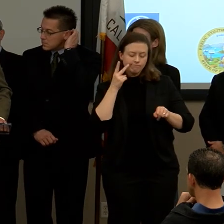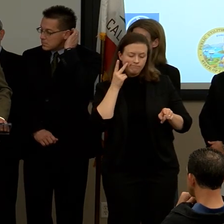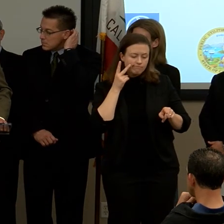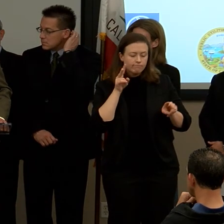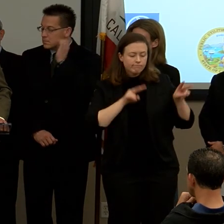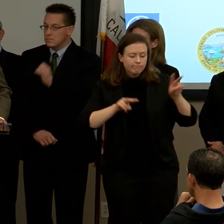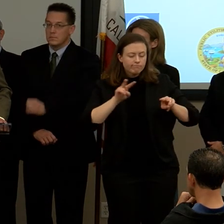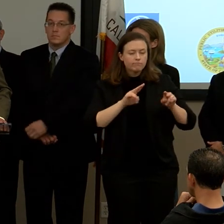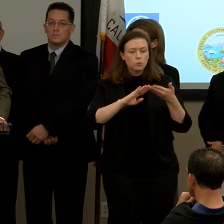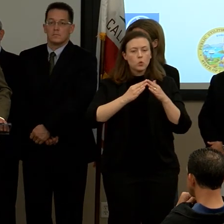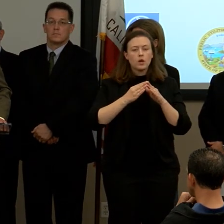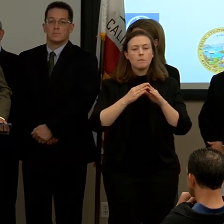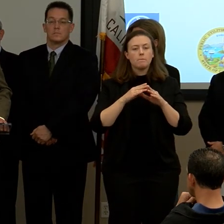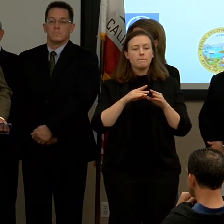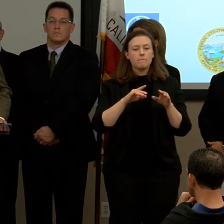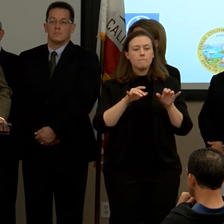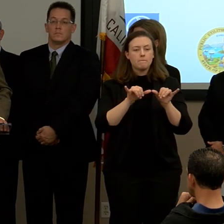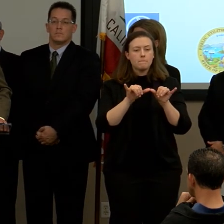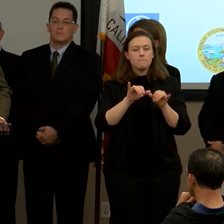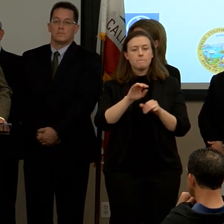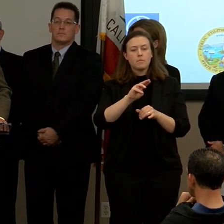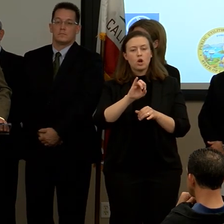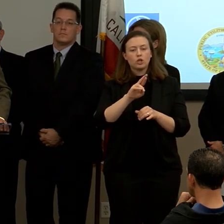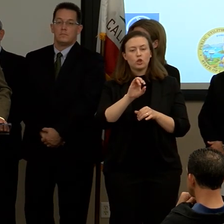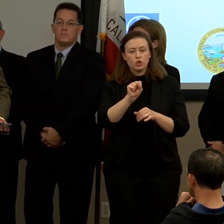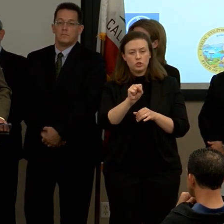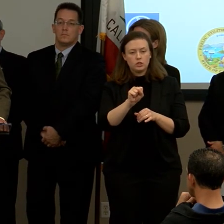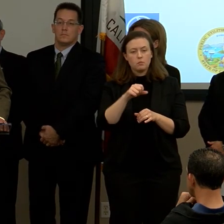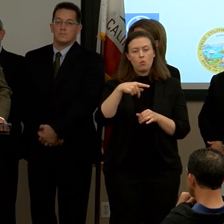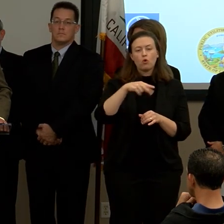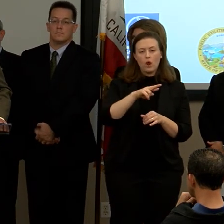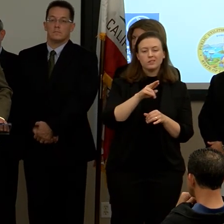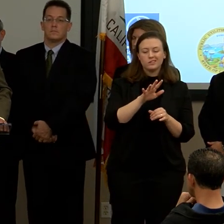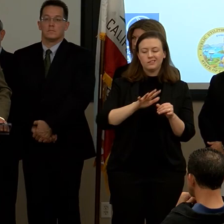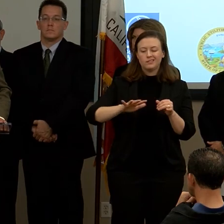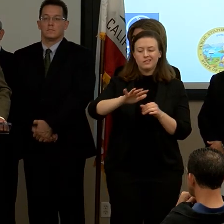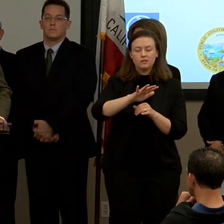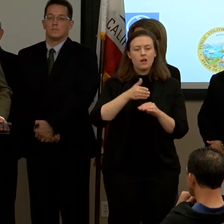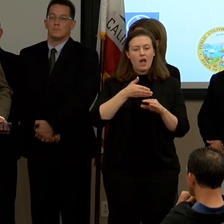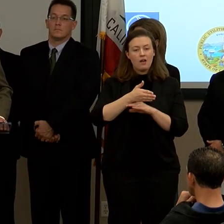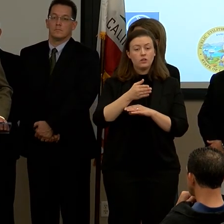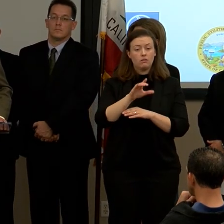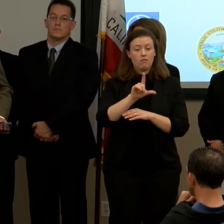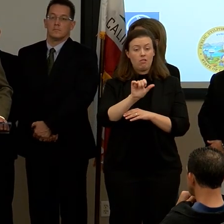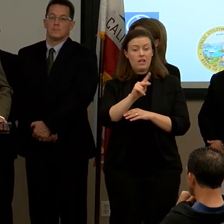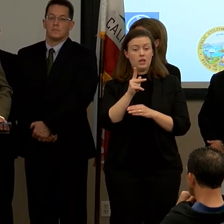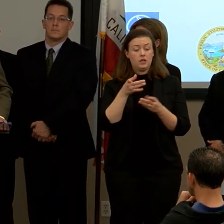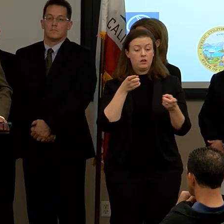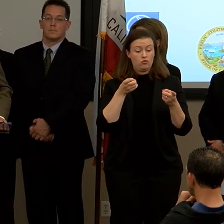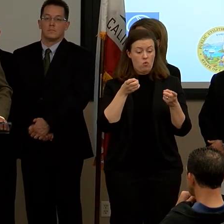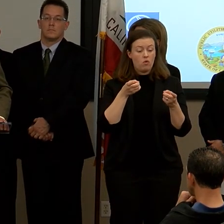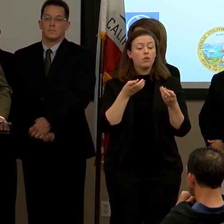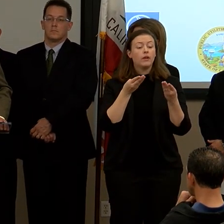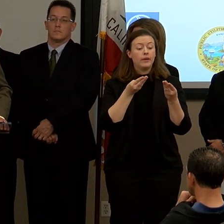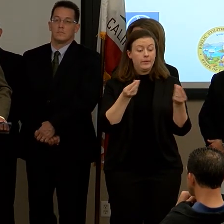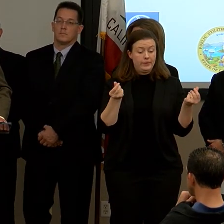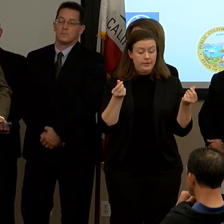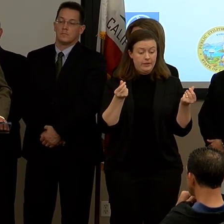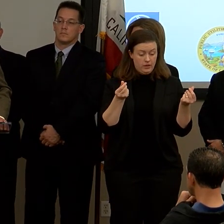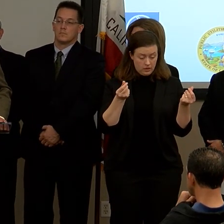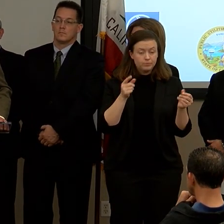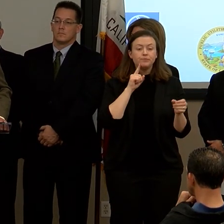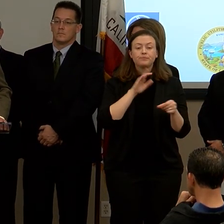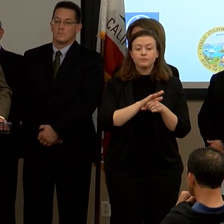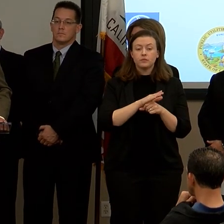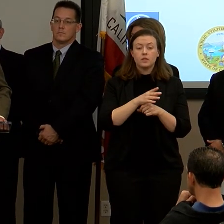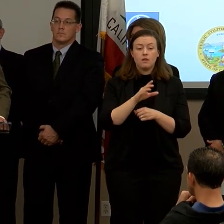community monitors in Porter Ranch and surrounding communities, after the leaking well was controlled, confirm that the